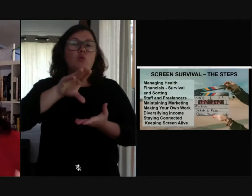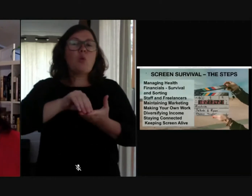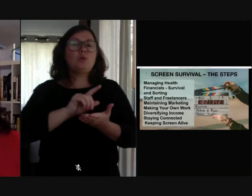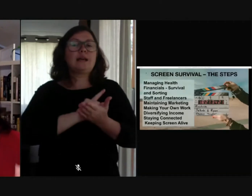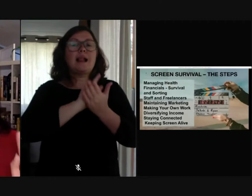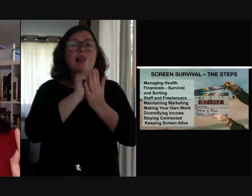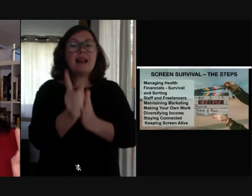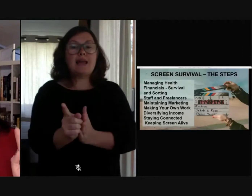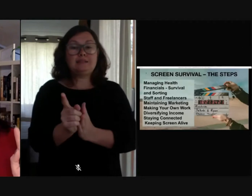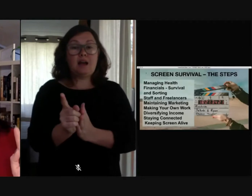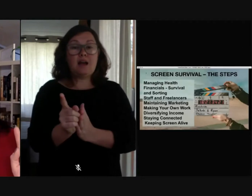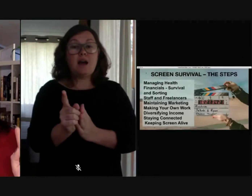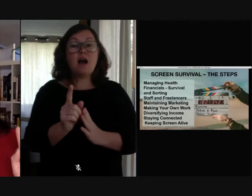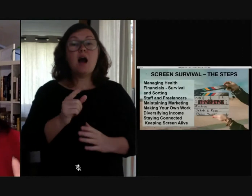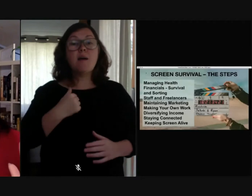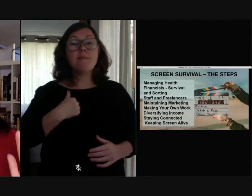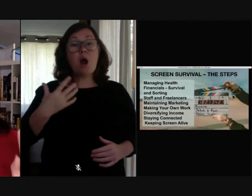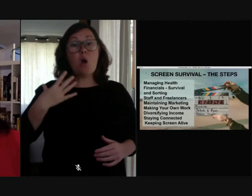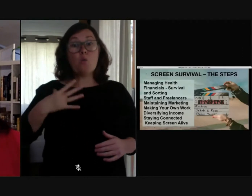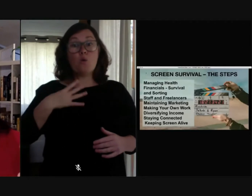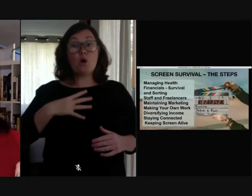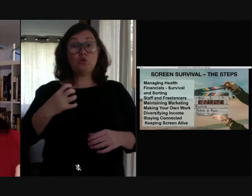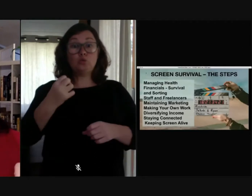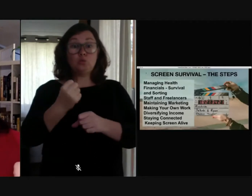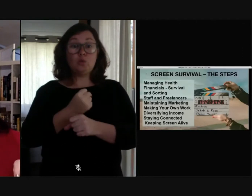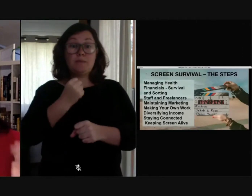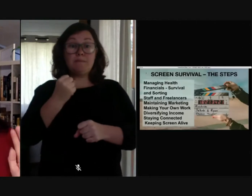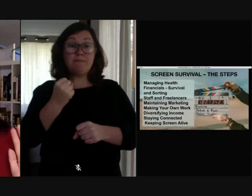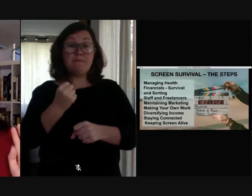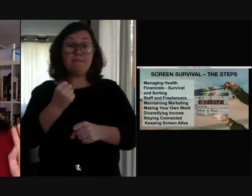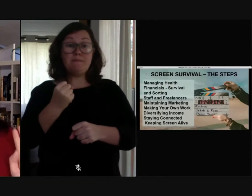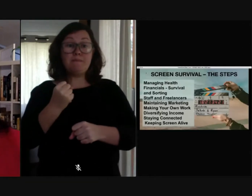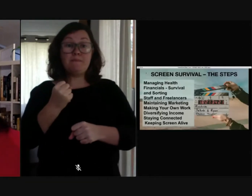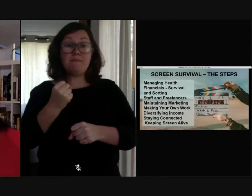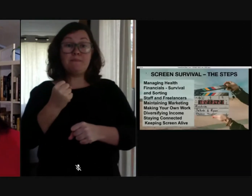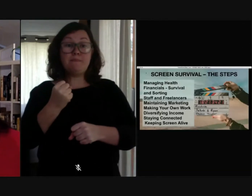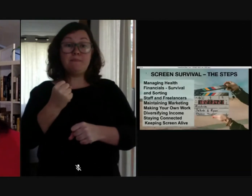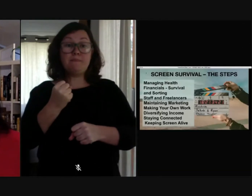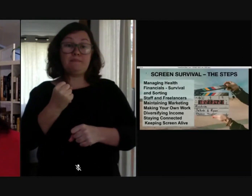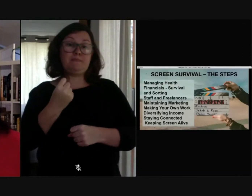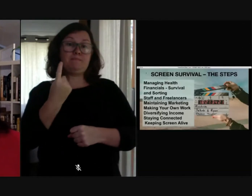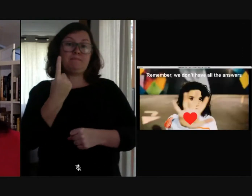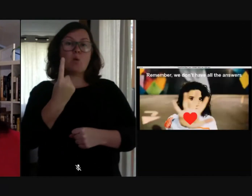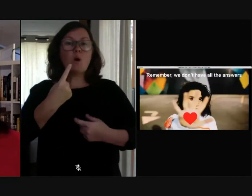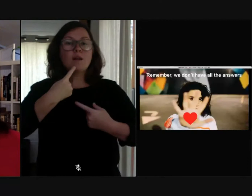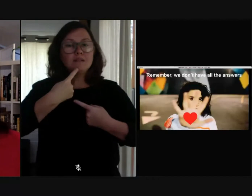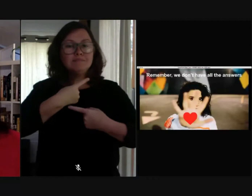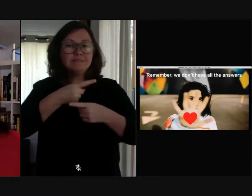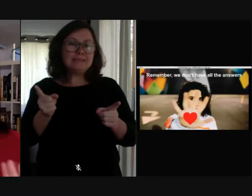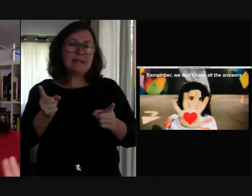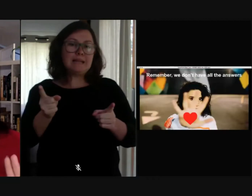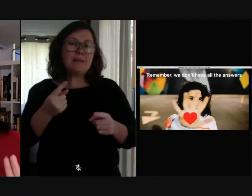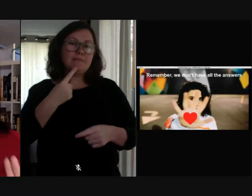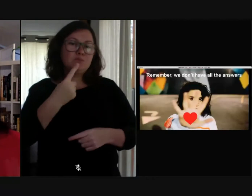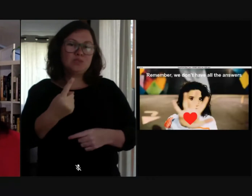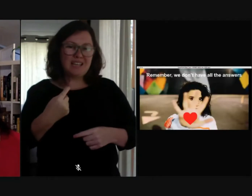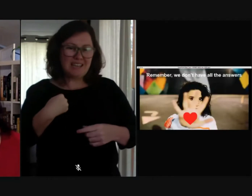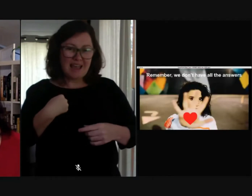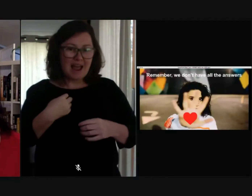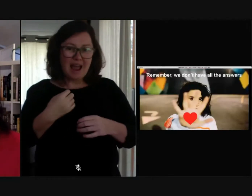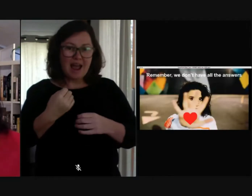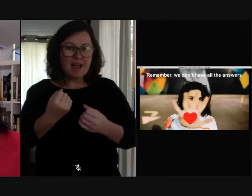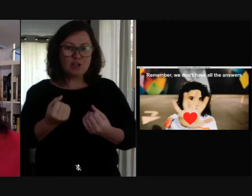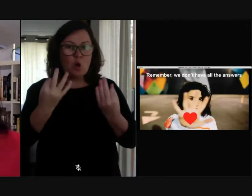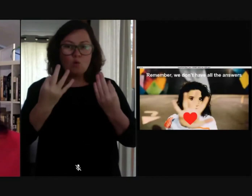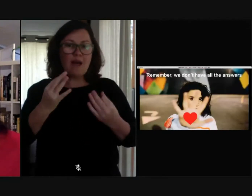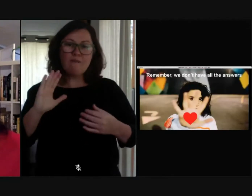make one of many disclaimers. I don't have all of the answers.